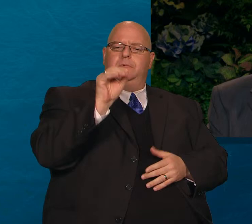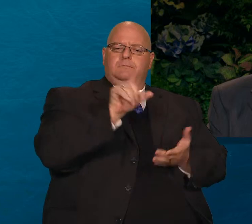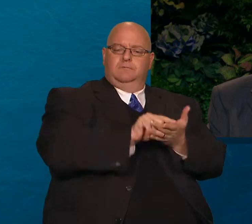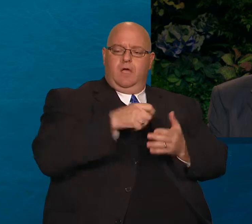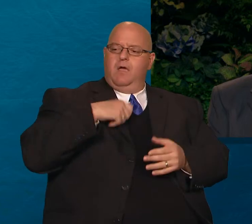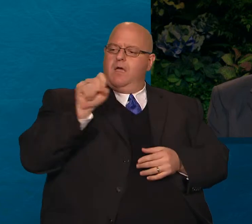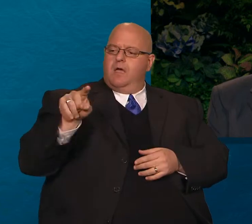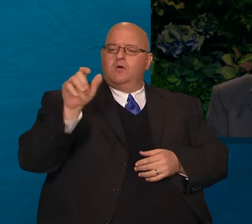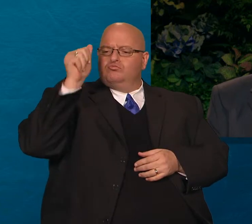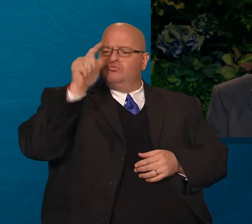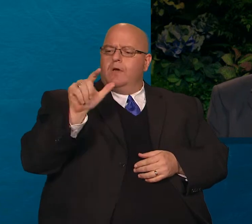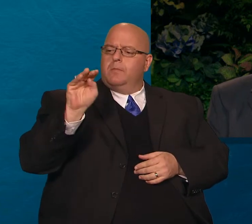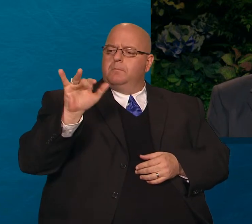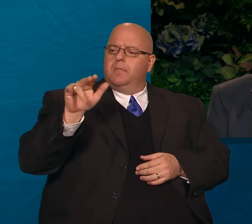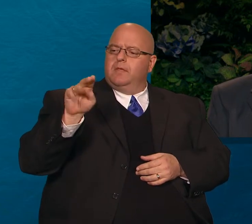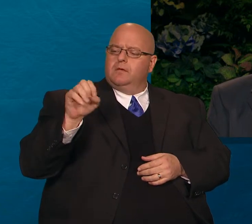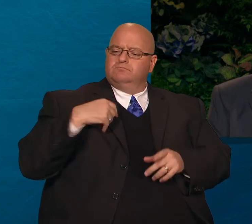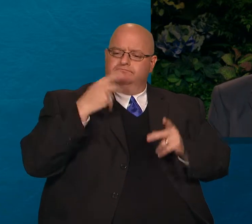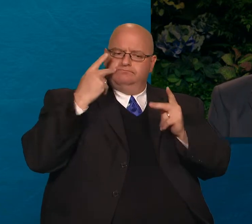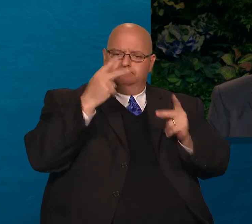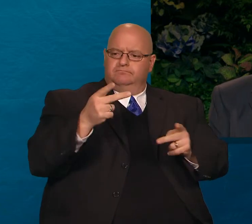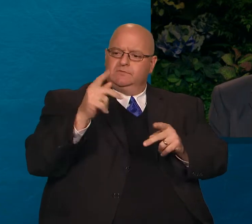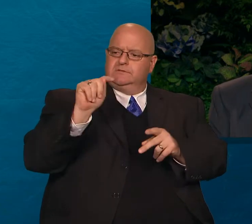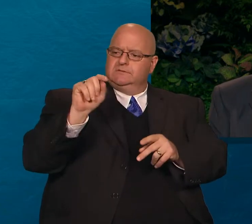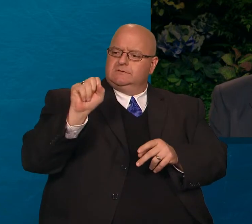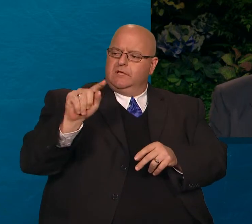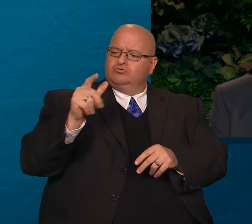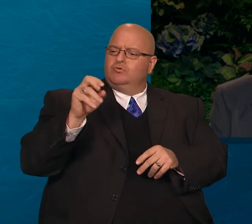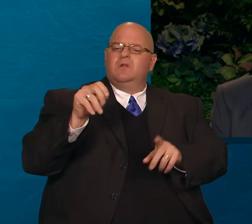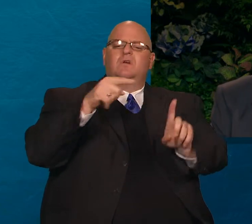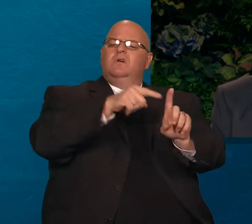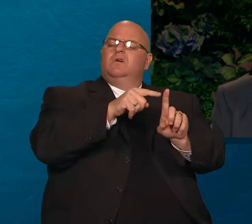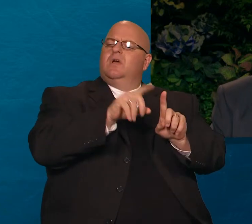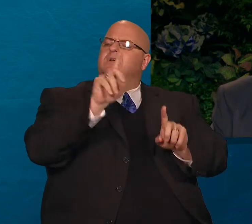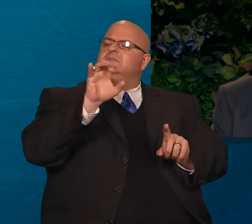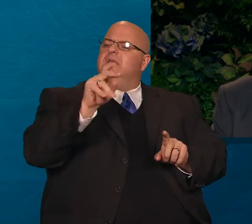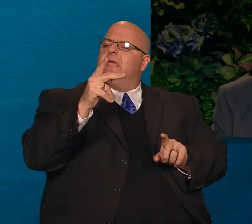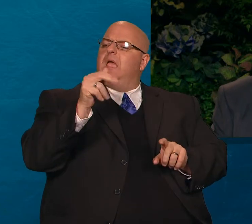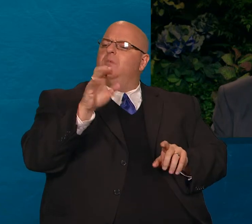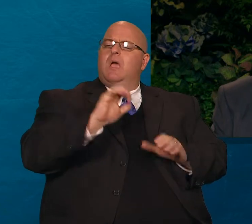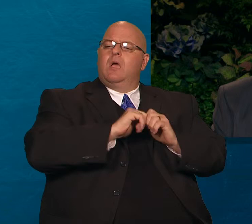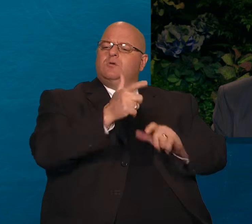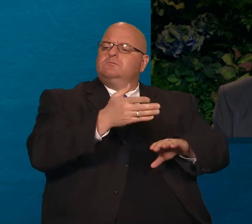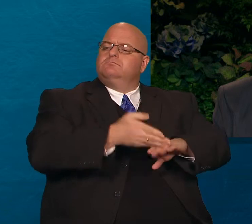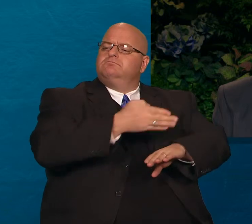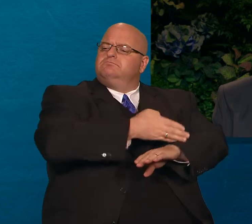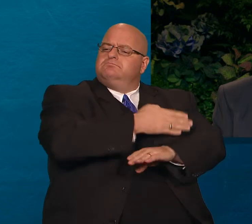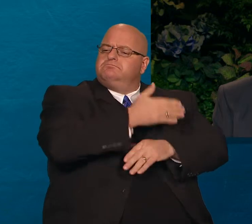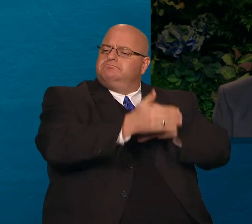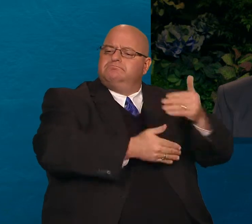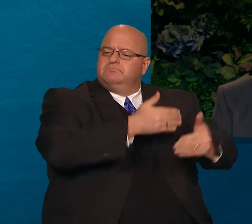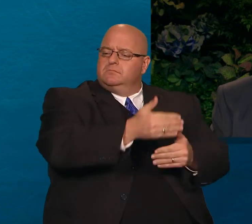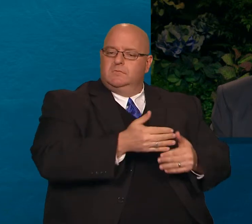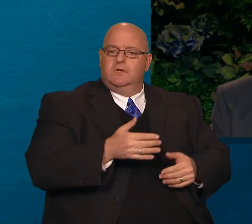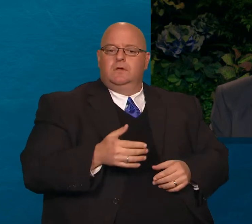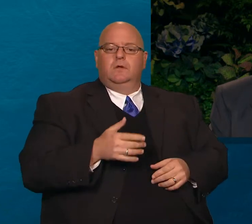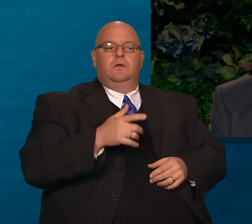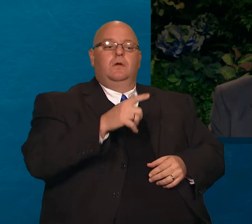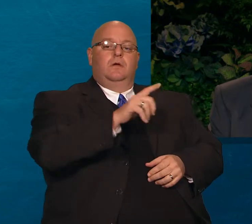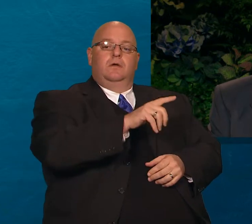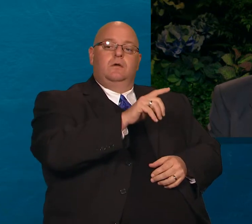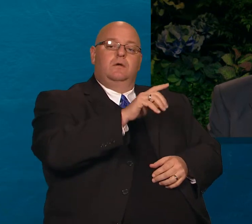Brother Milne, when I visited St. George, "How's our friend Dick Hammer coming?" The reply would be